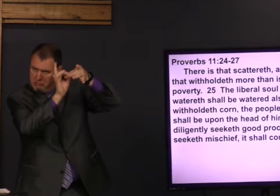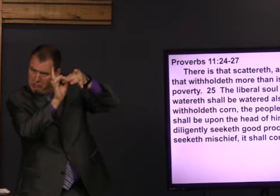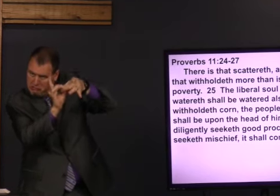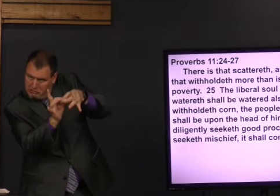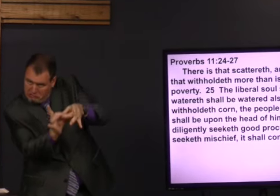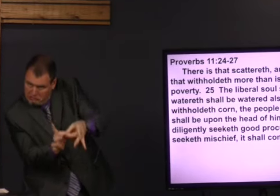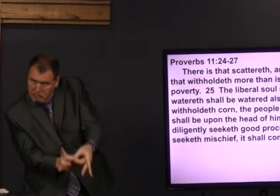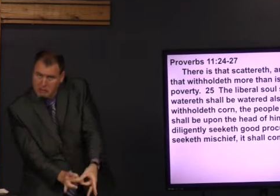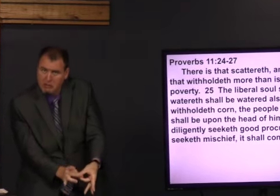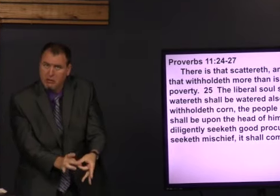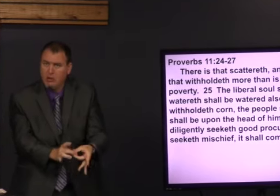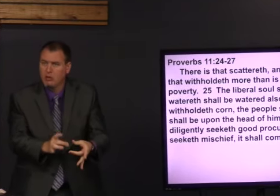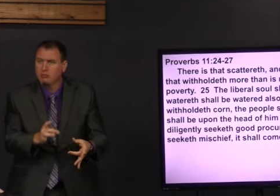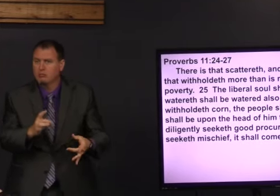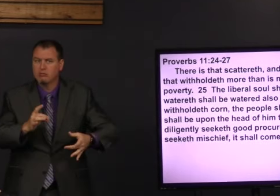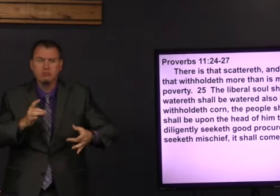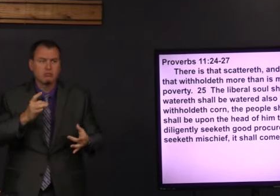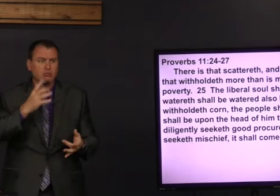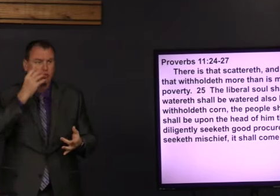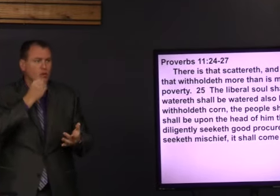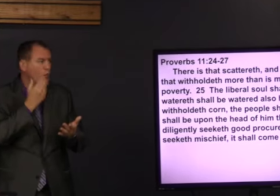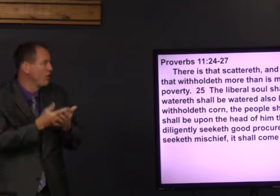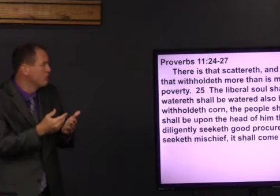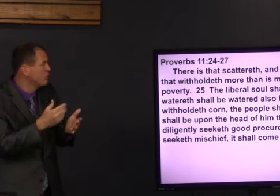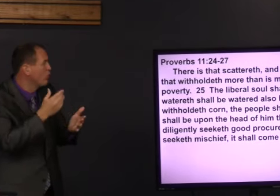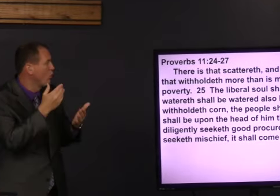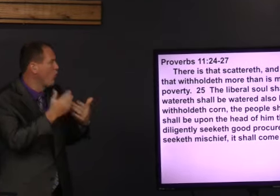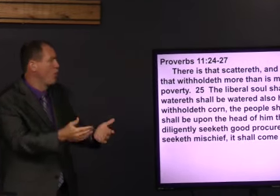notice from now to the end of this chapter.